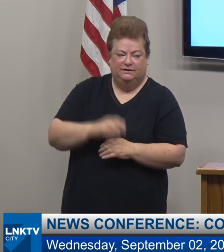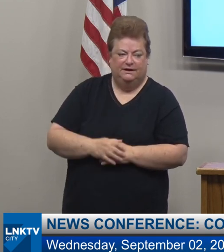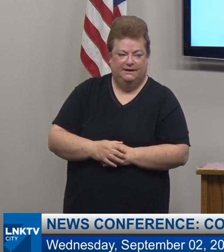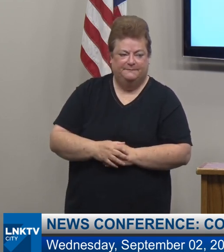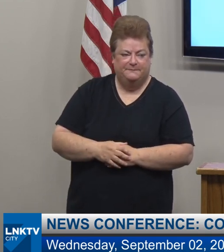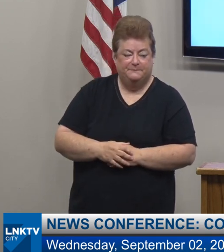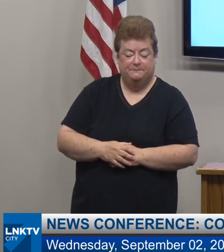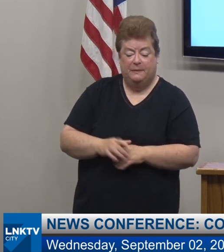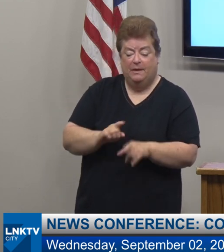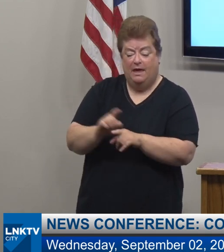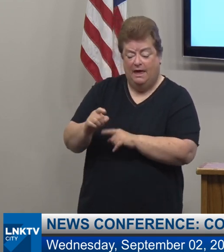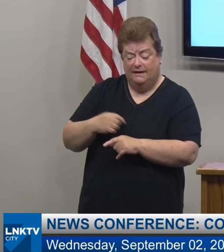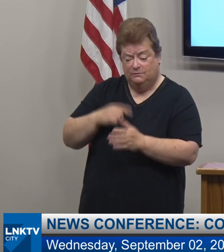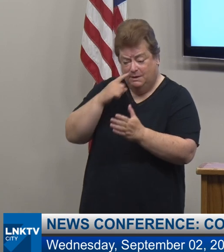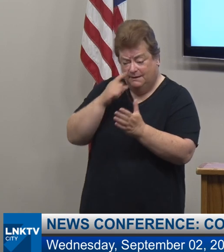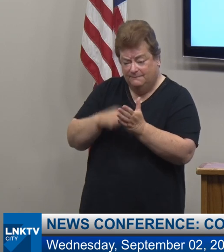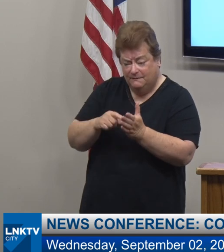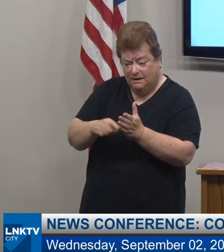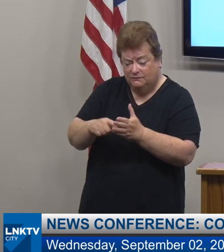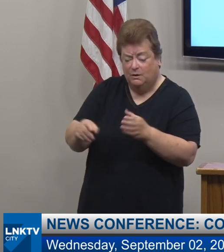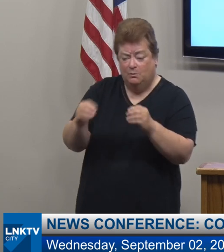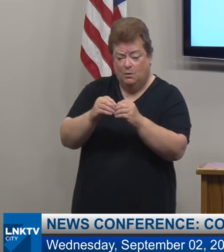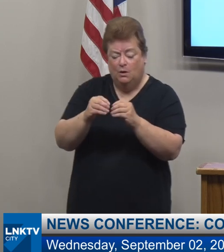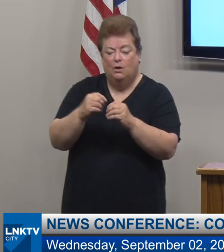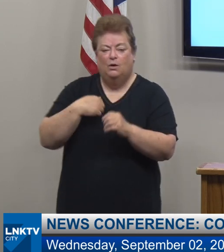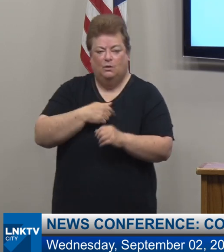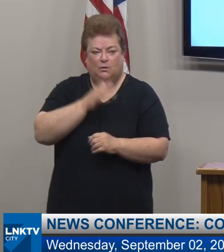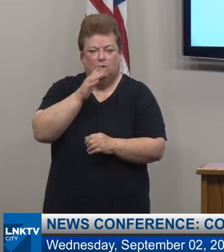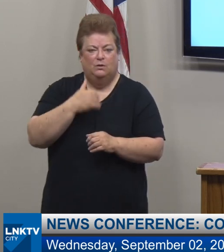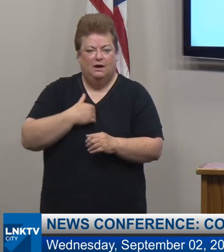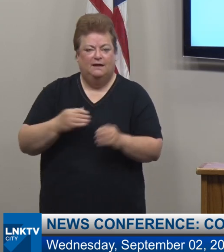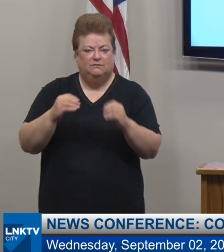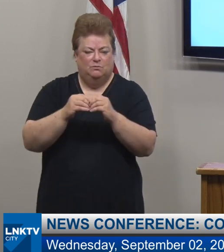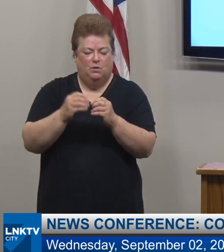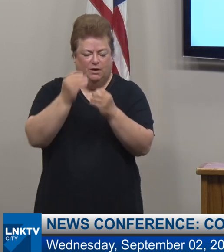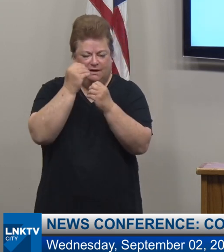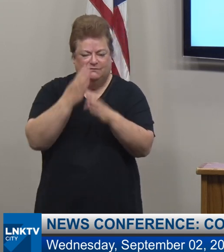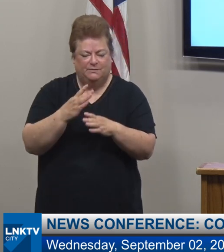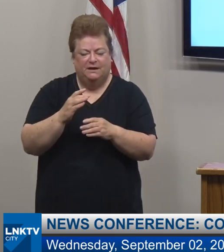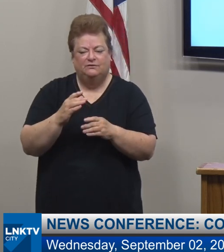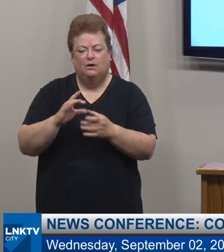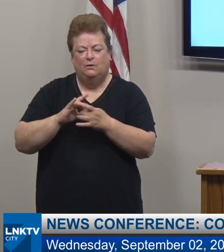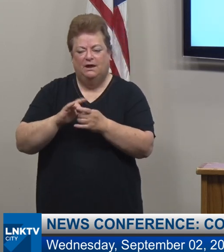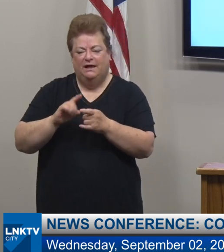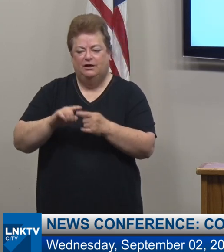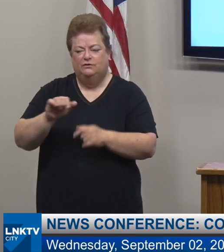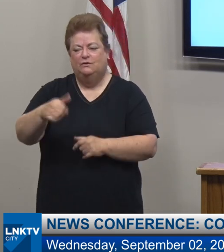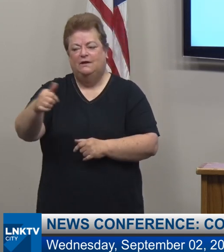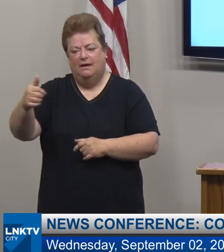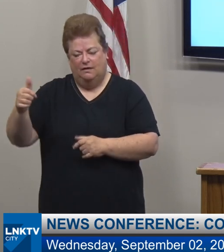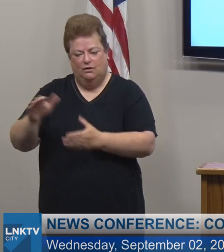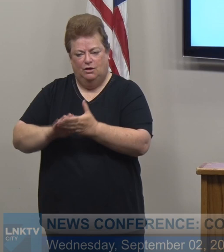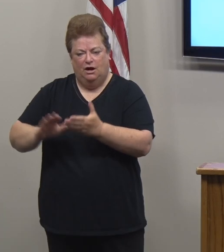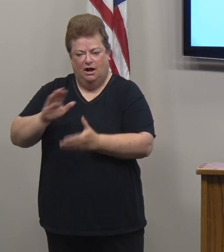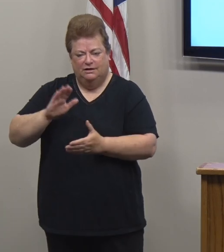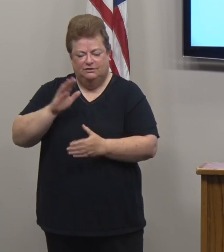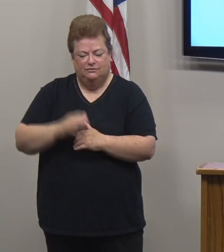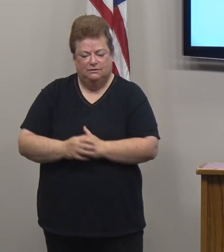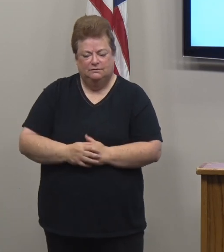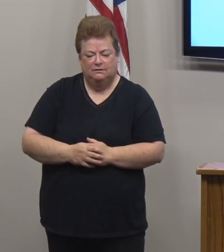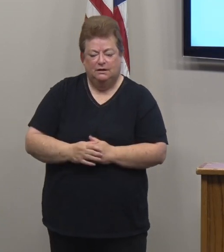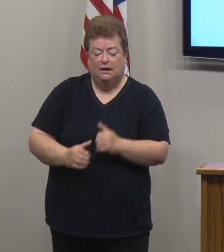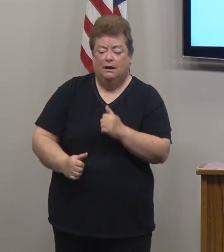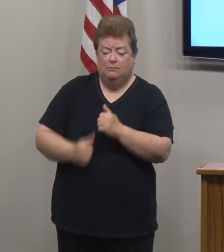further investigations are completed, we will have more information related to the other area colleges. Most students